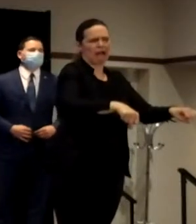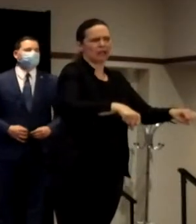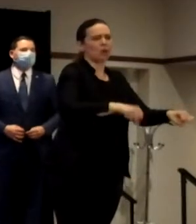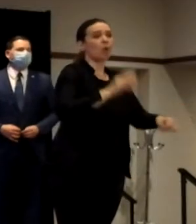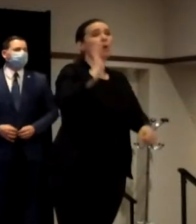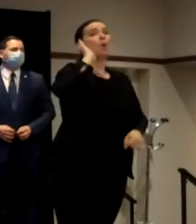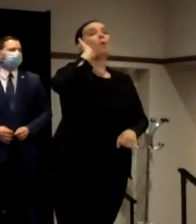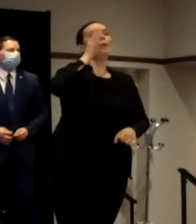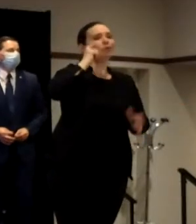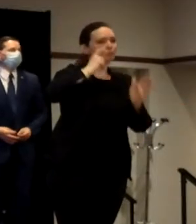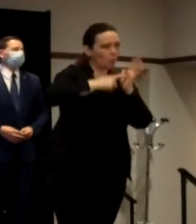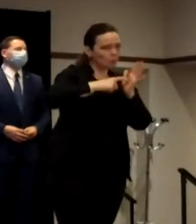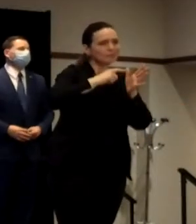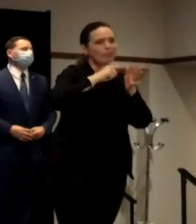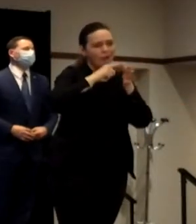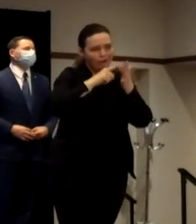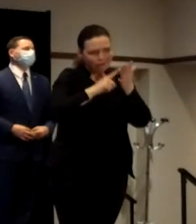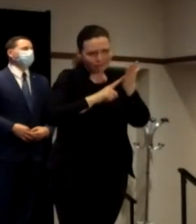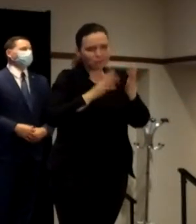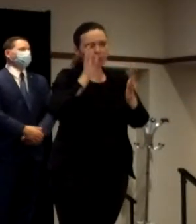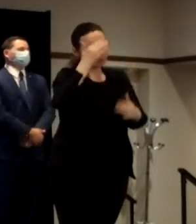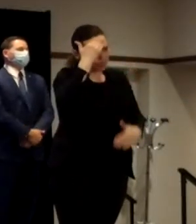Doctor, there's a lot of,